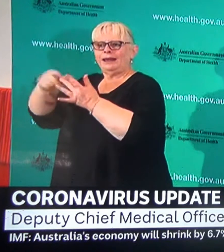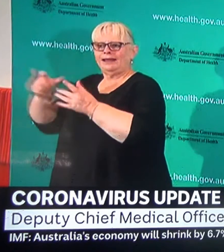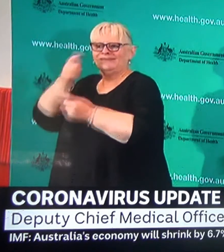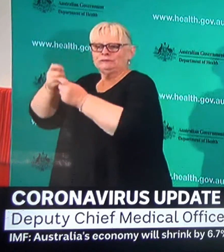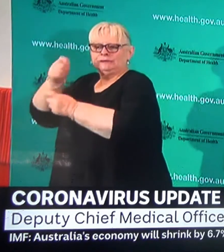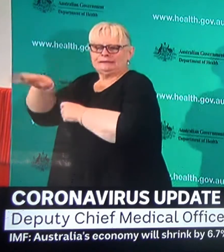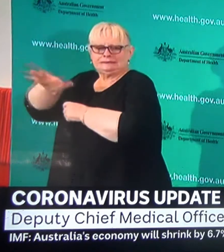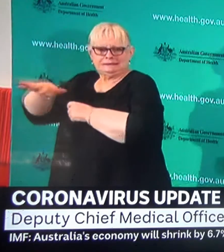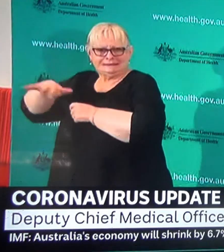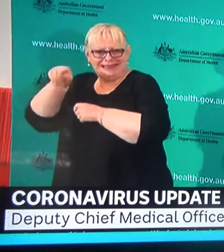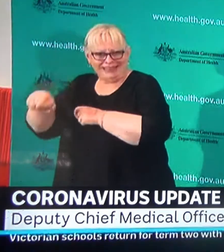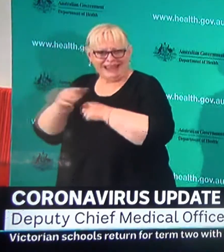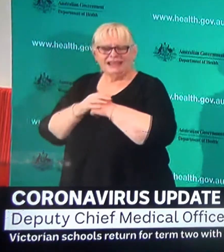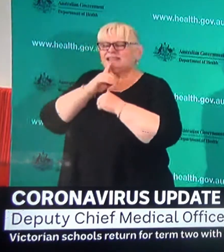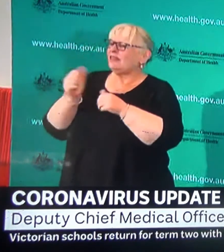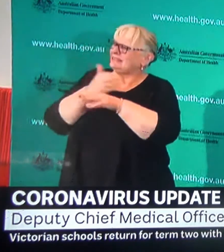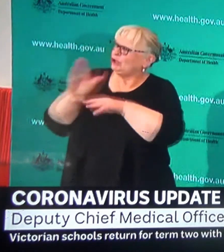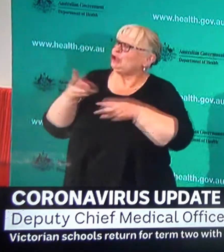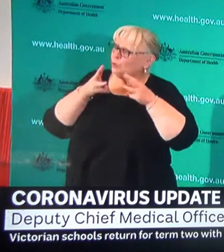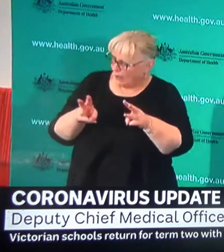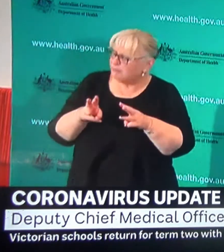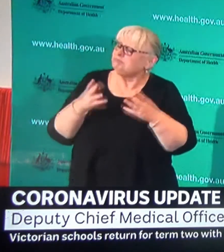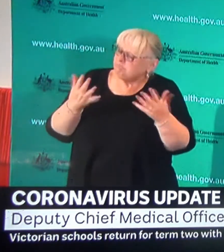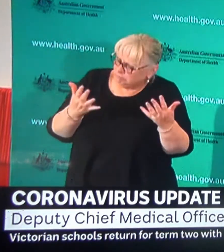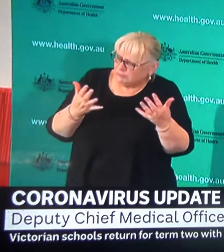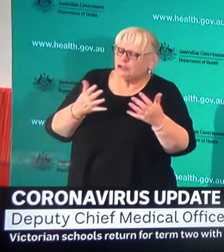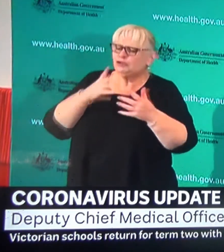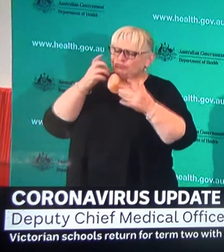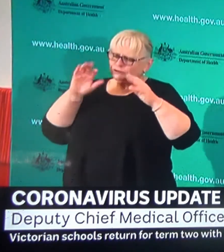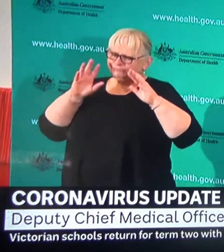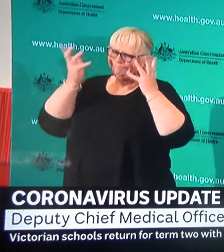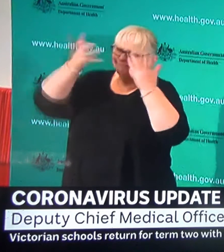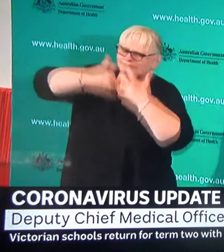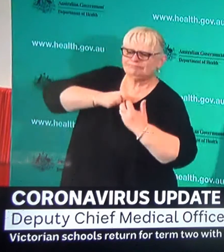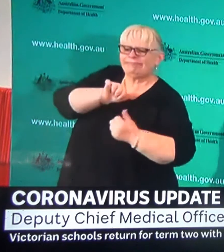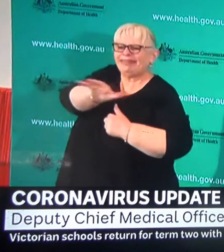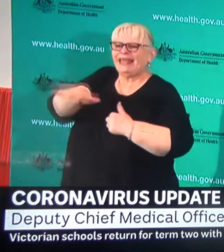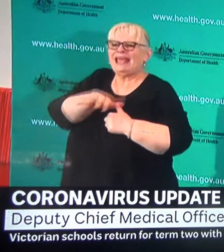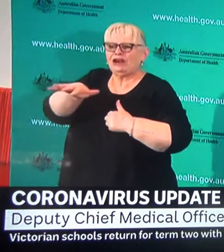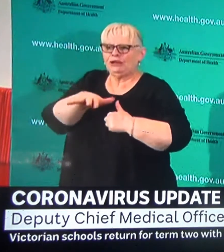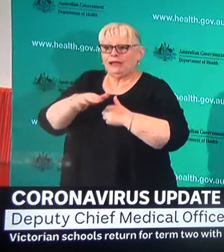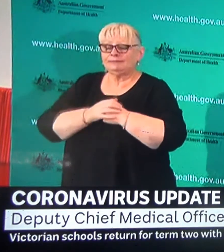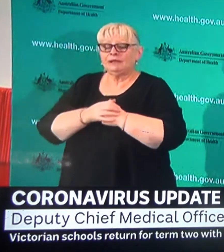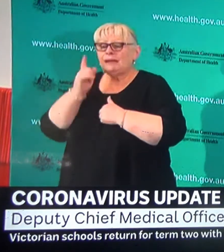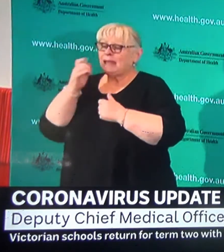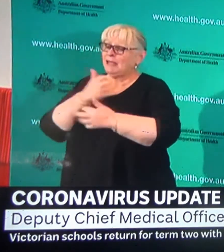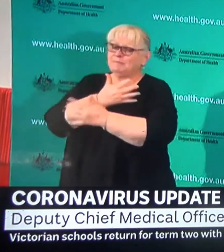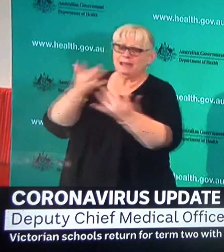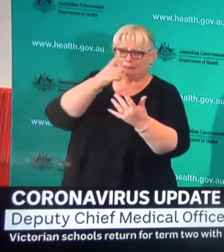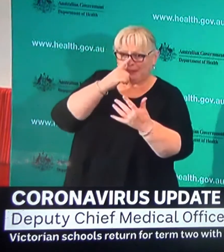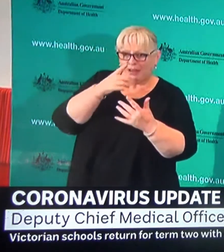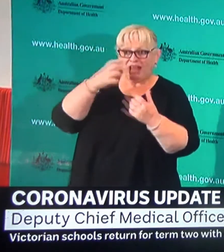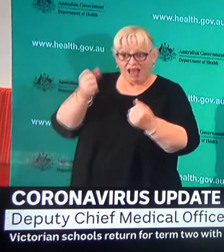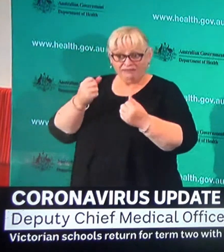that's actually part of a nuanced approach which reflects the difference in density or of